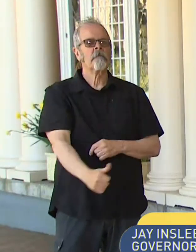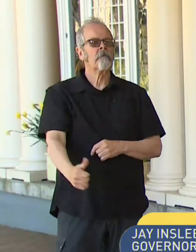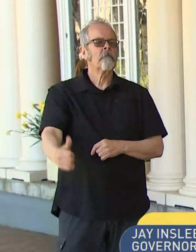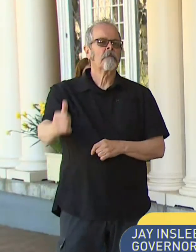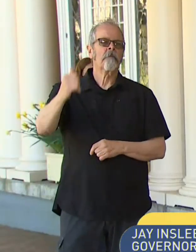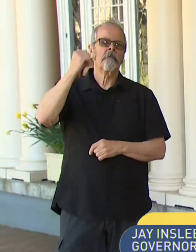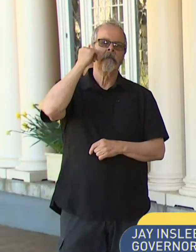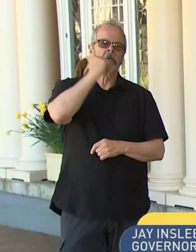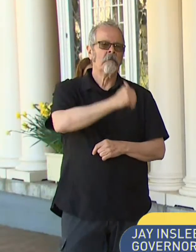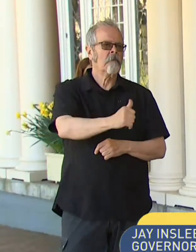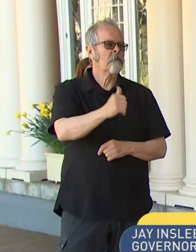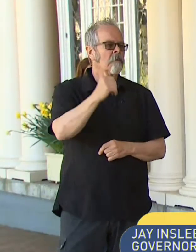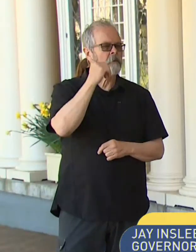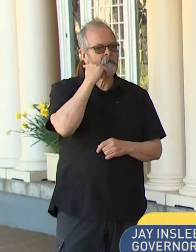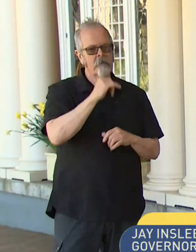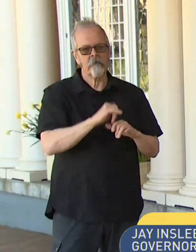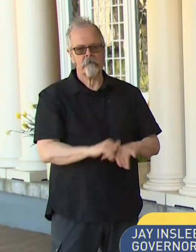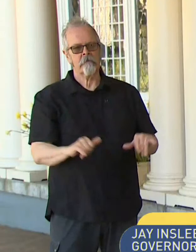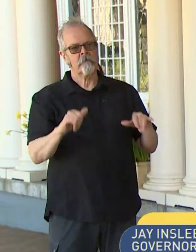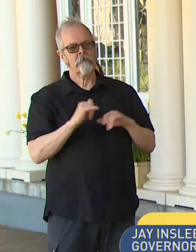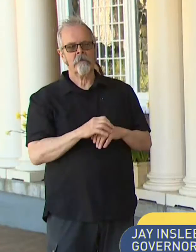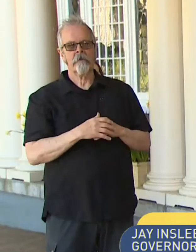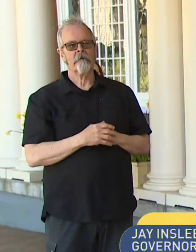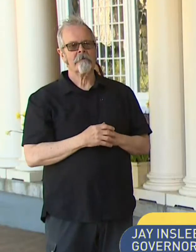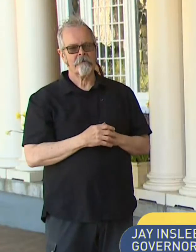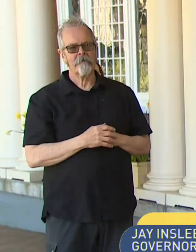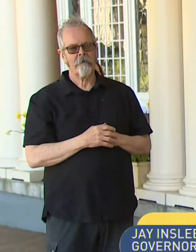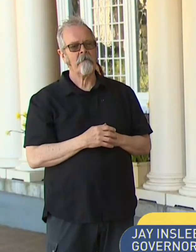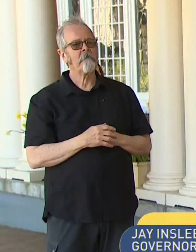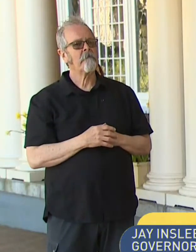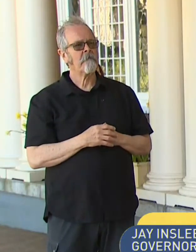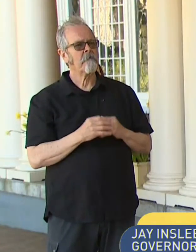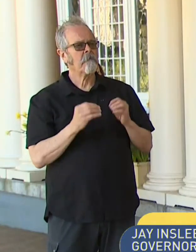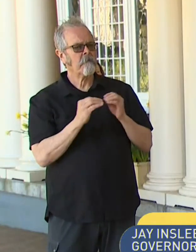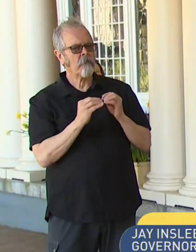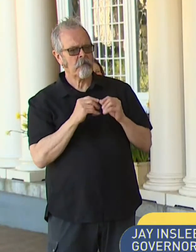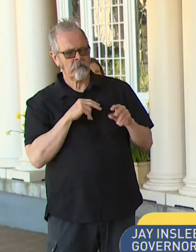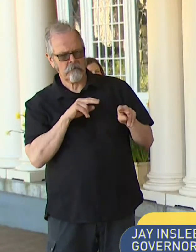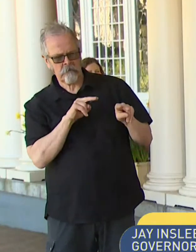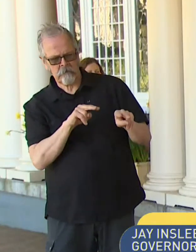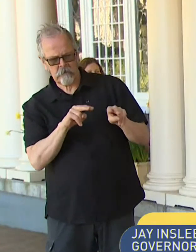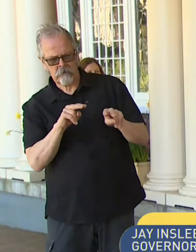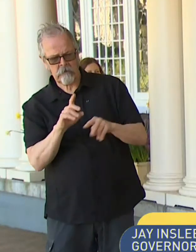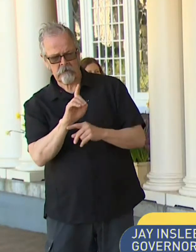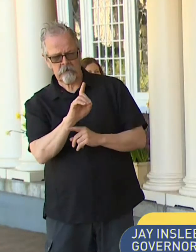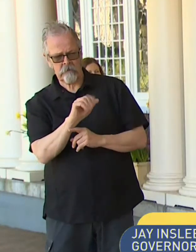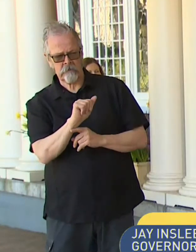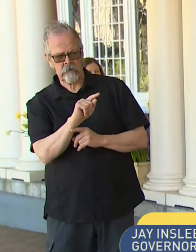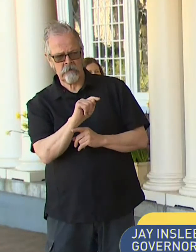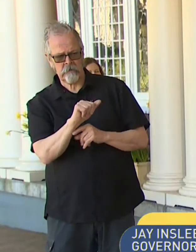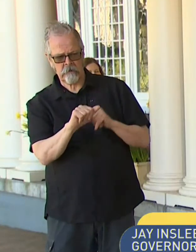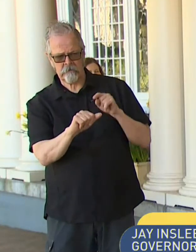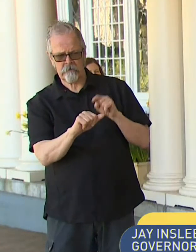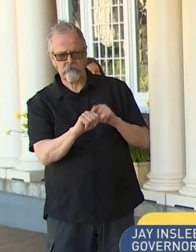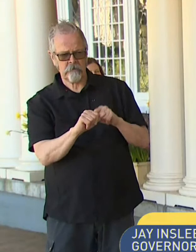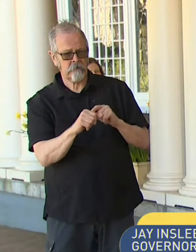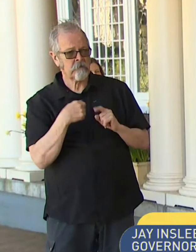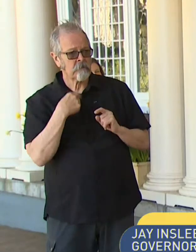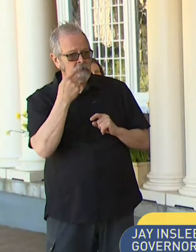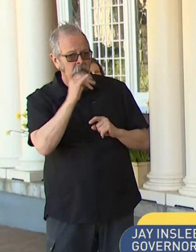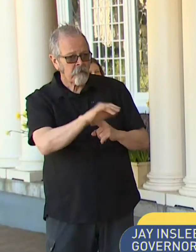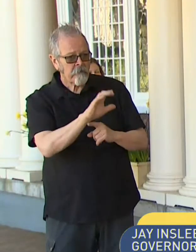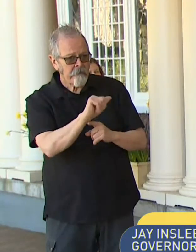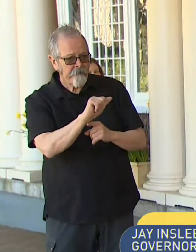some degree. And the more we looked at the data, the more we saw that the case rate